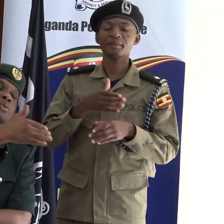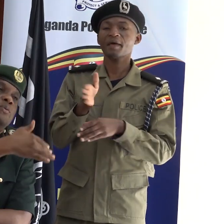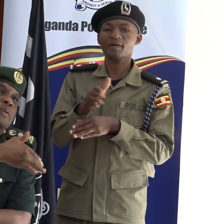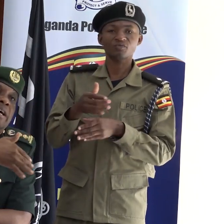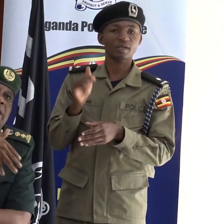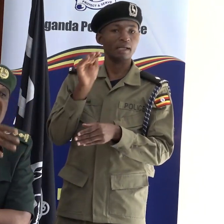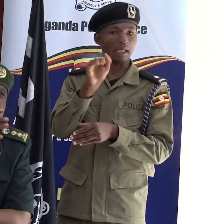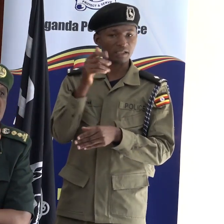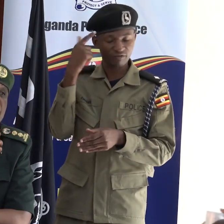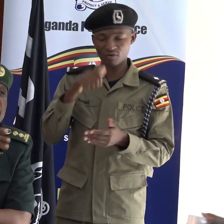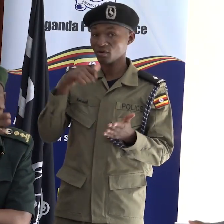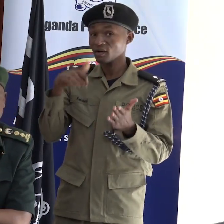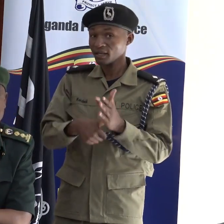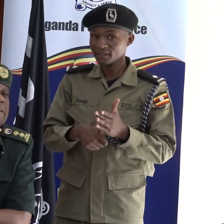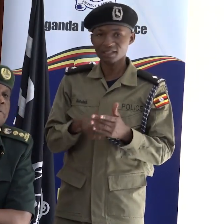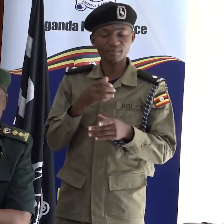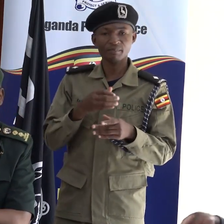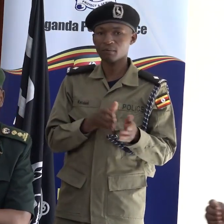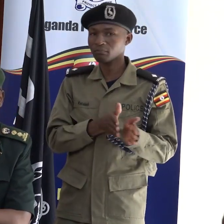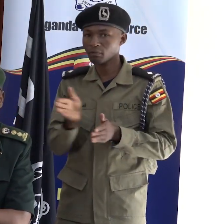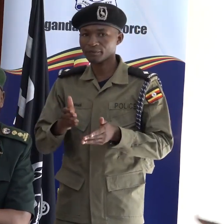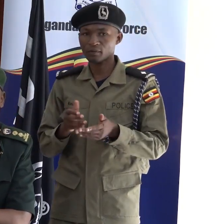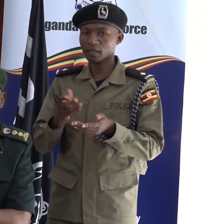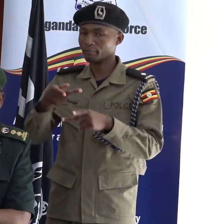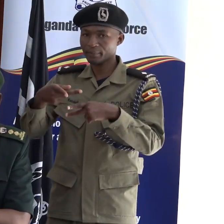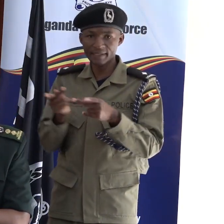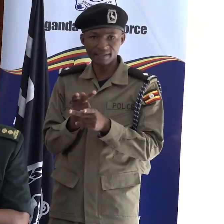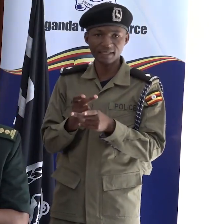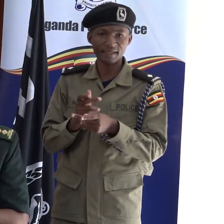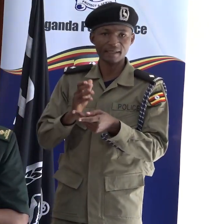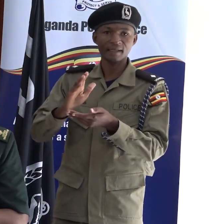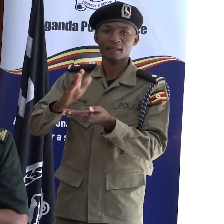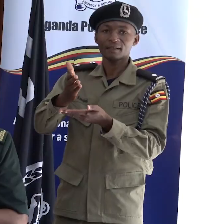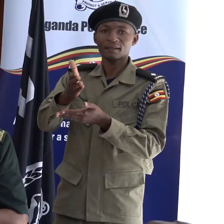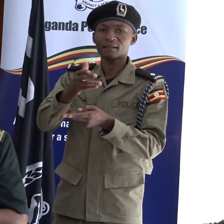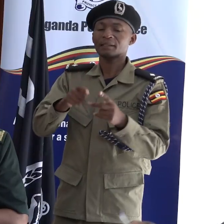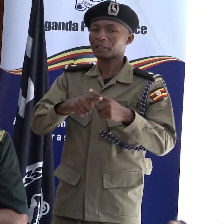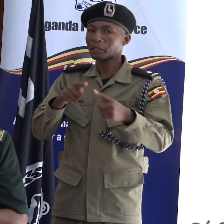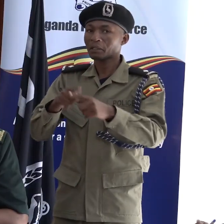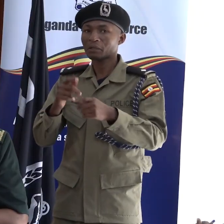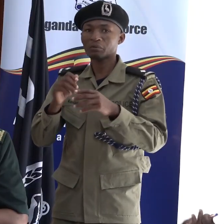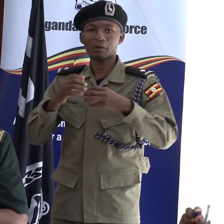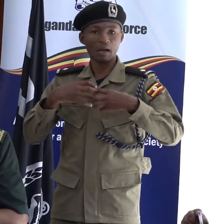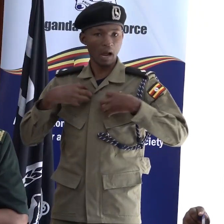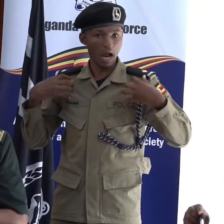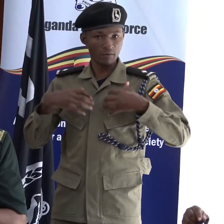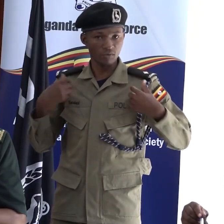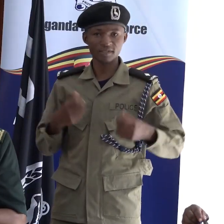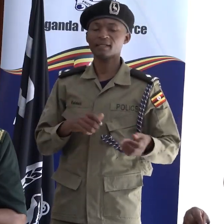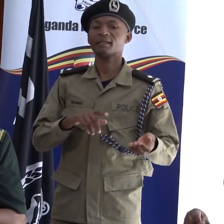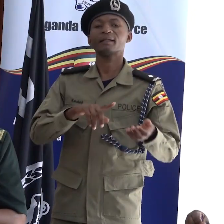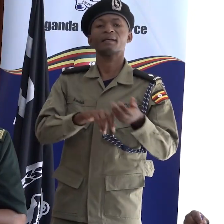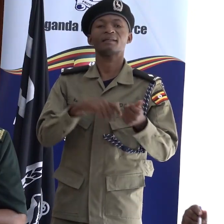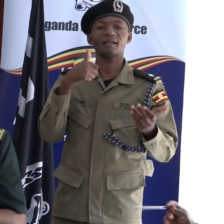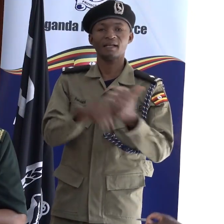show up to Lufla and pay 10,000 shillings, and within 2 minutes they are back in office with these letters and